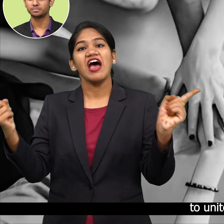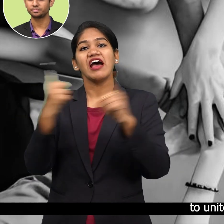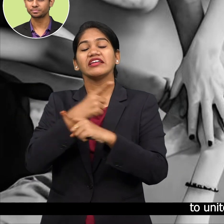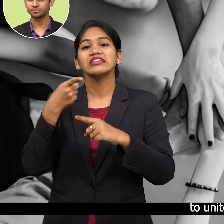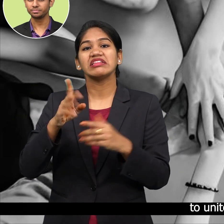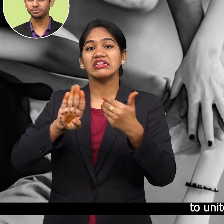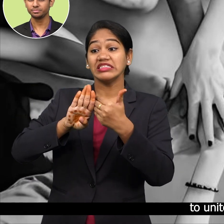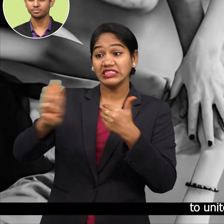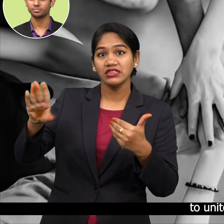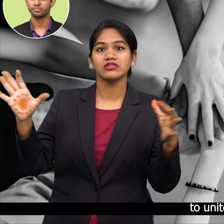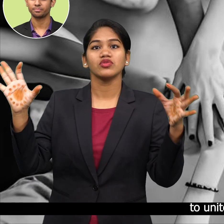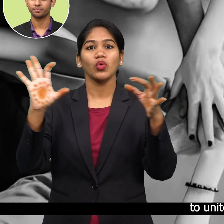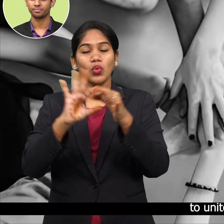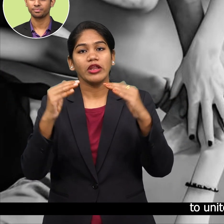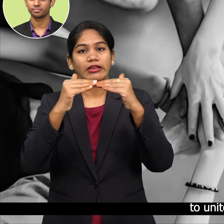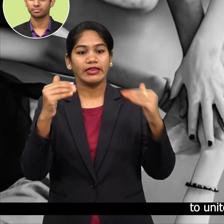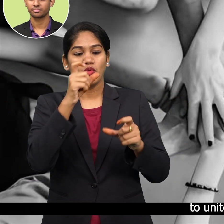people.